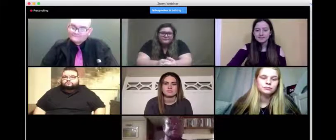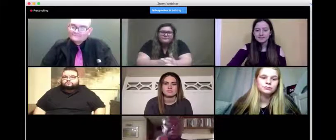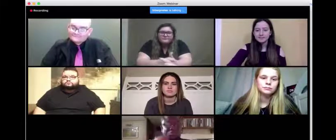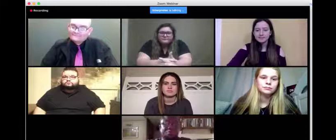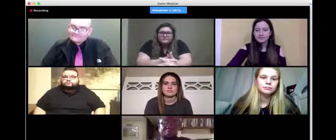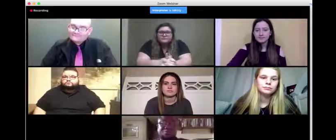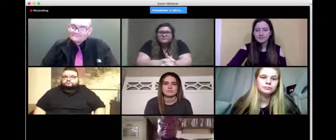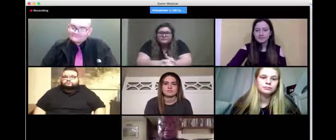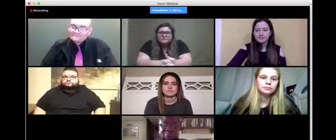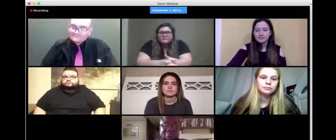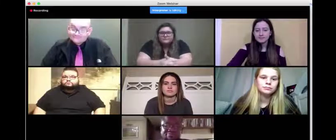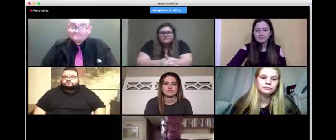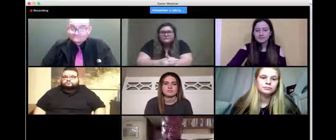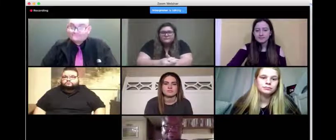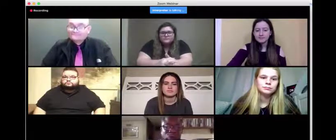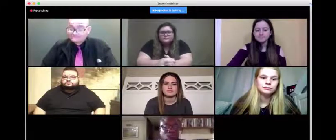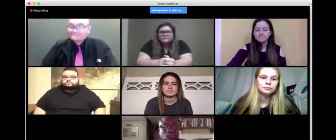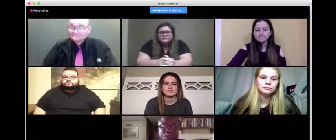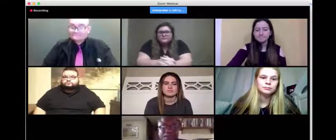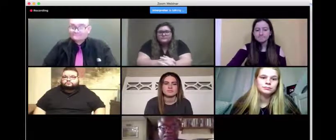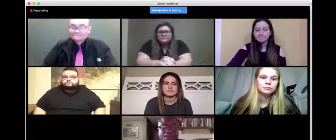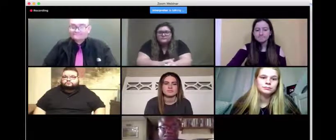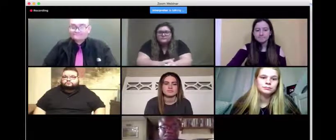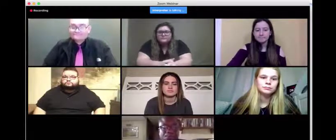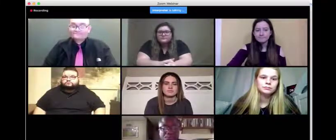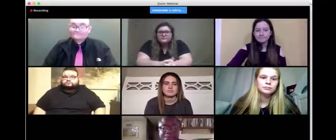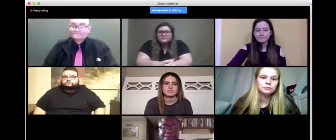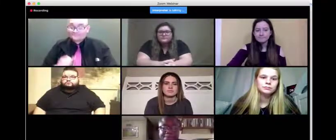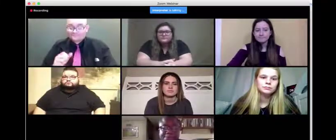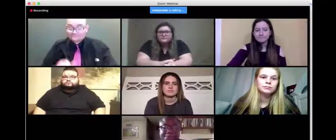Yes, I agree. There are so many different things to talk about.